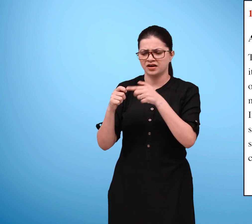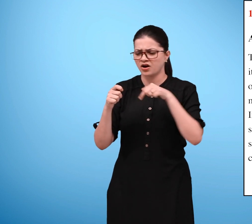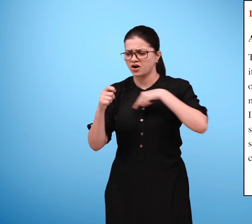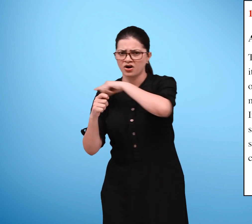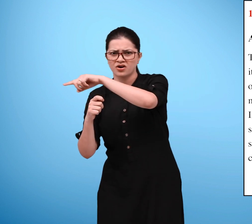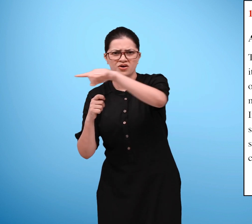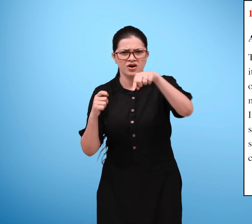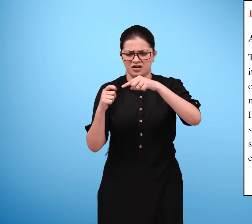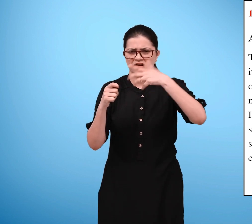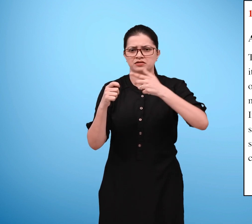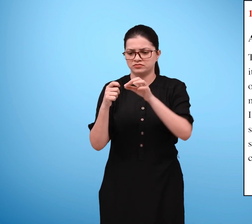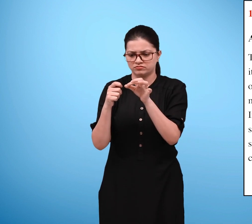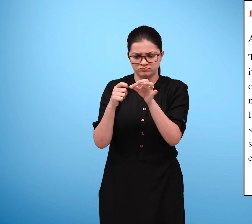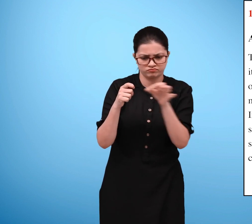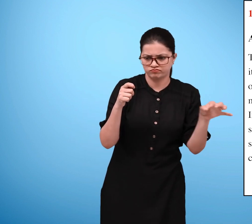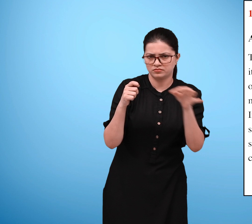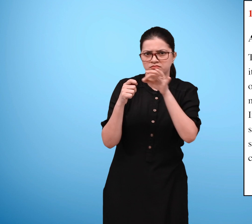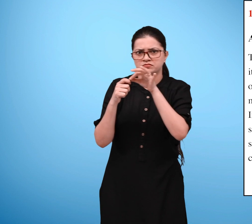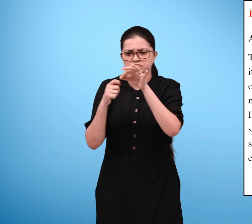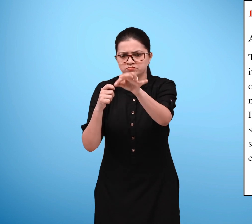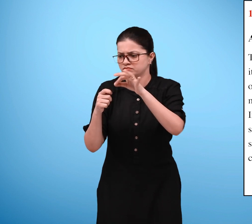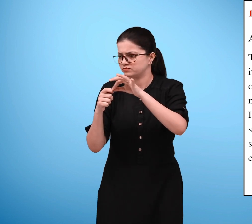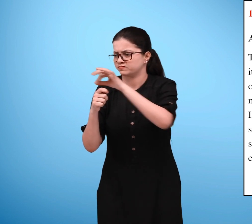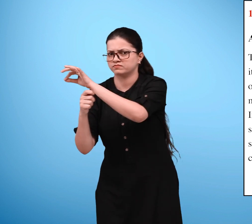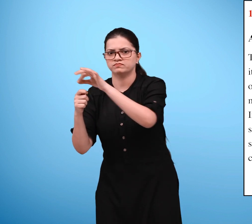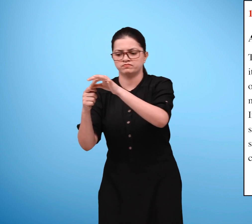We see that the stone moves along a circular path.